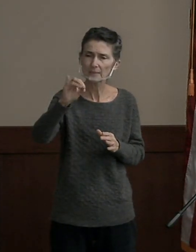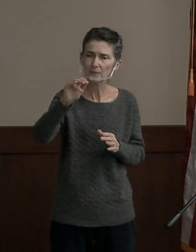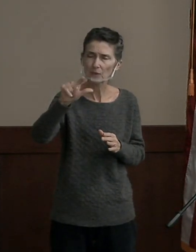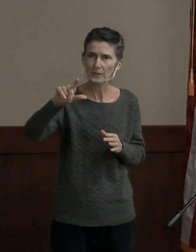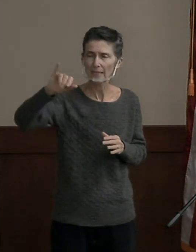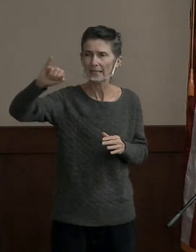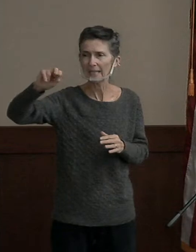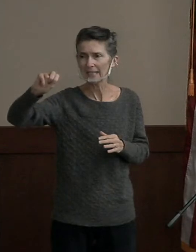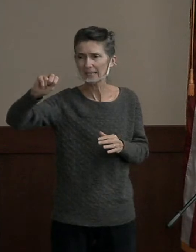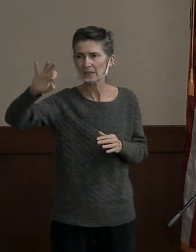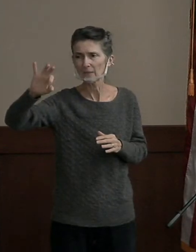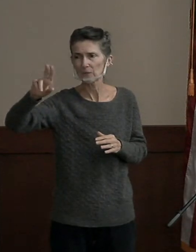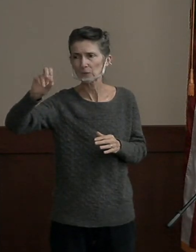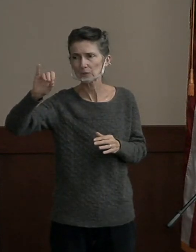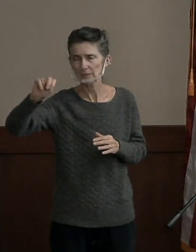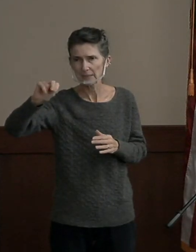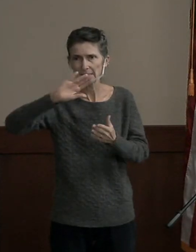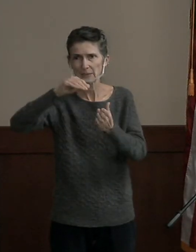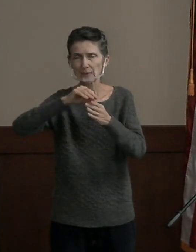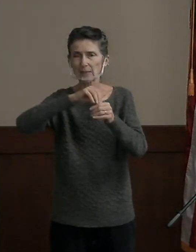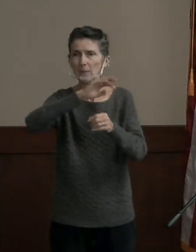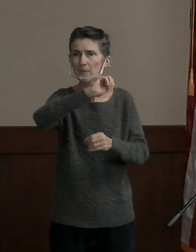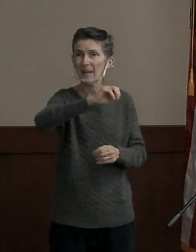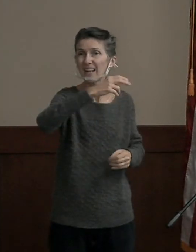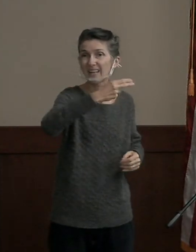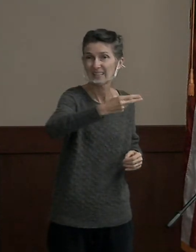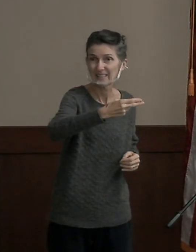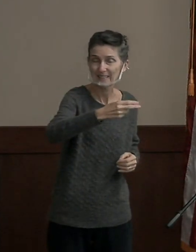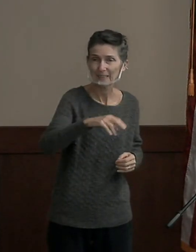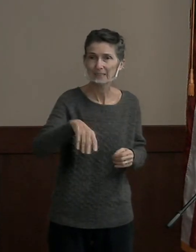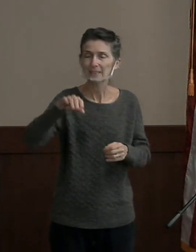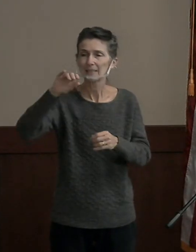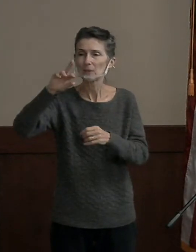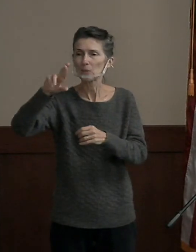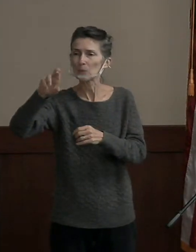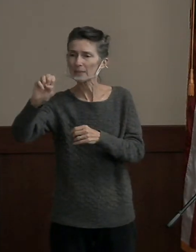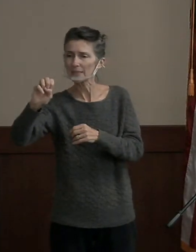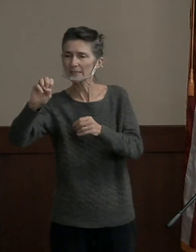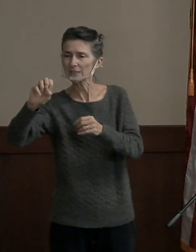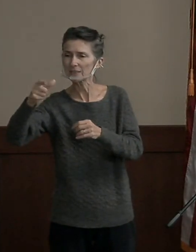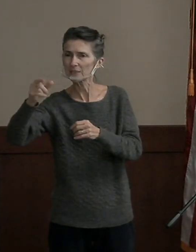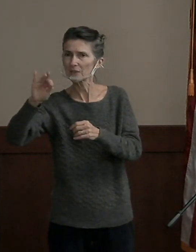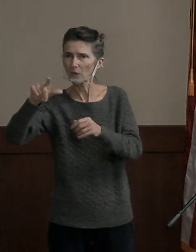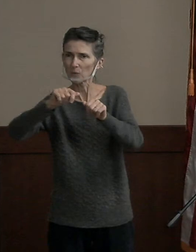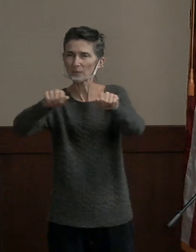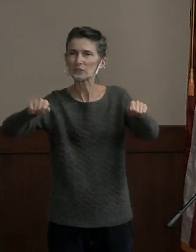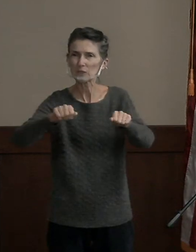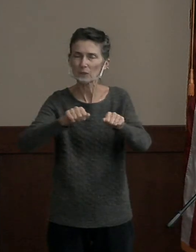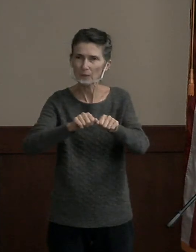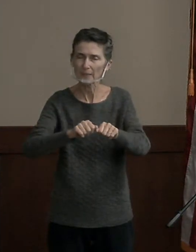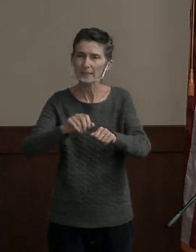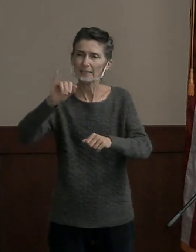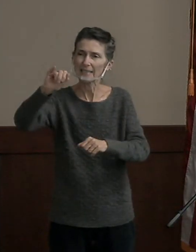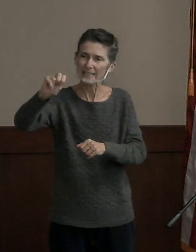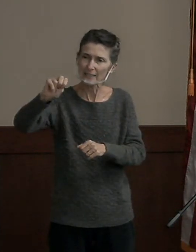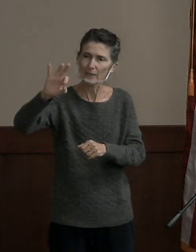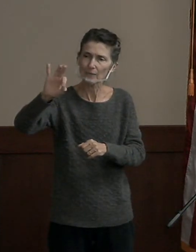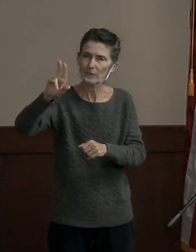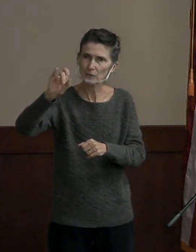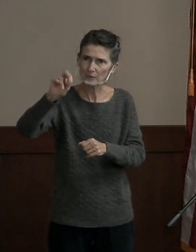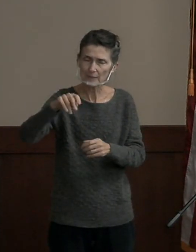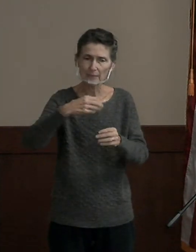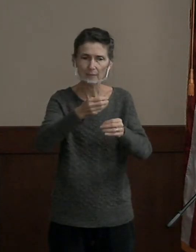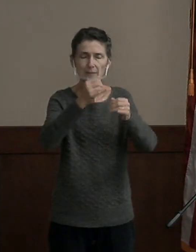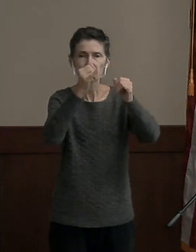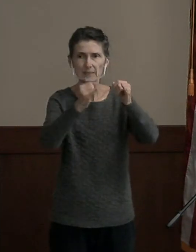infusion center at Meredith Health. So the regional infusion center allows newly diagnosed